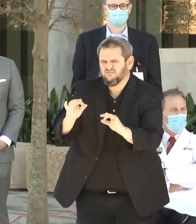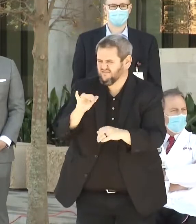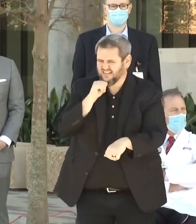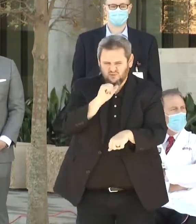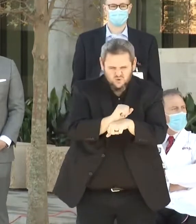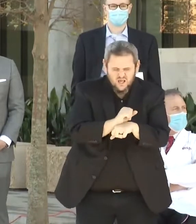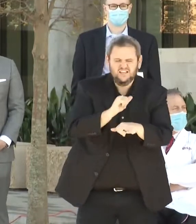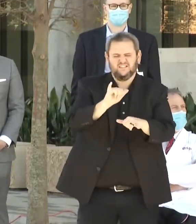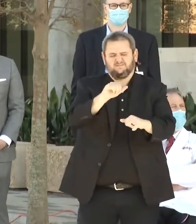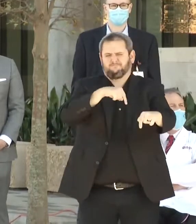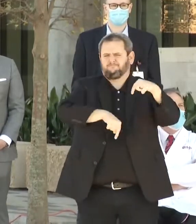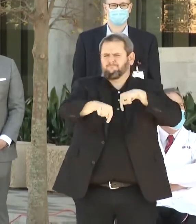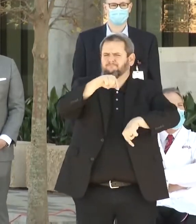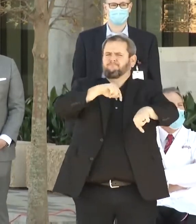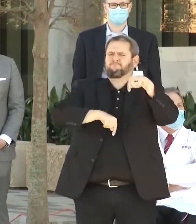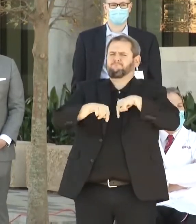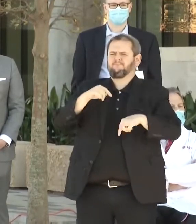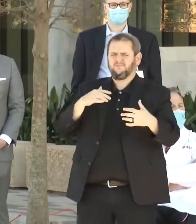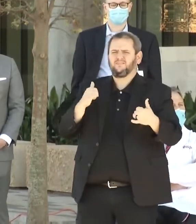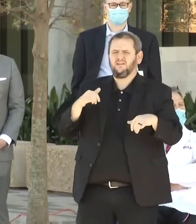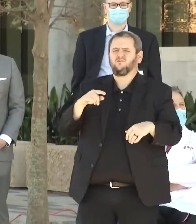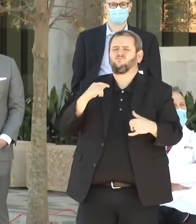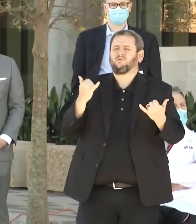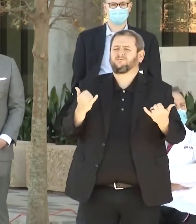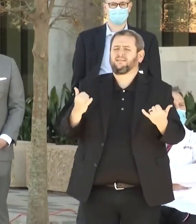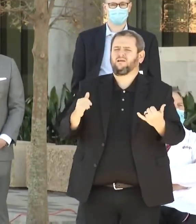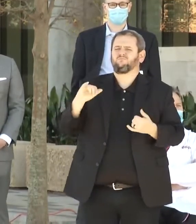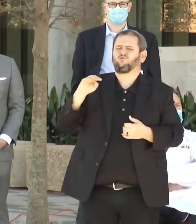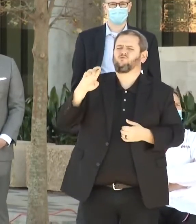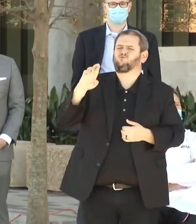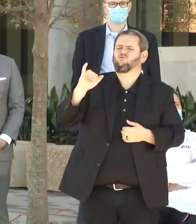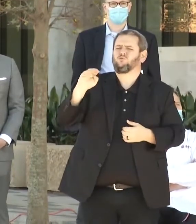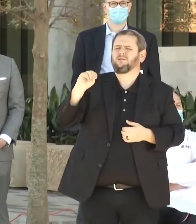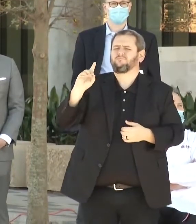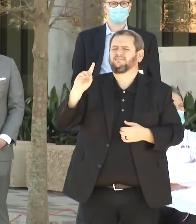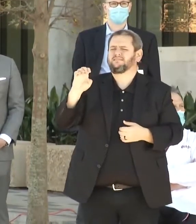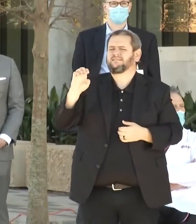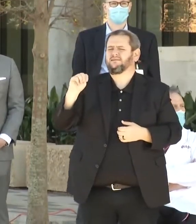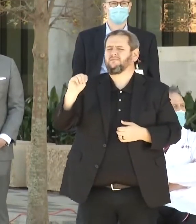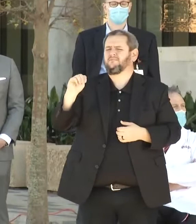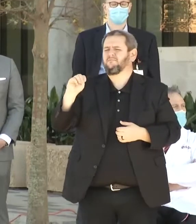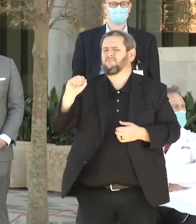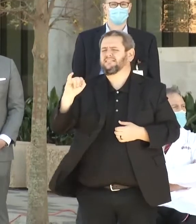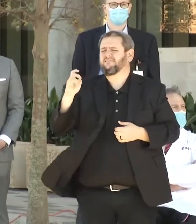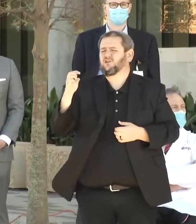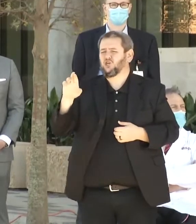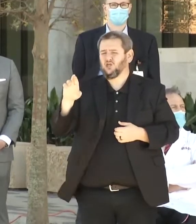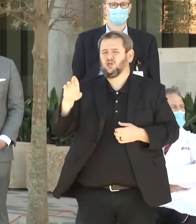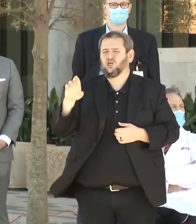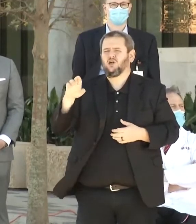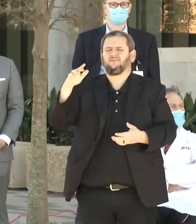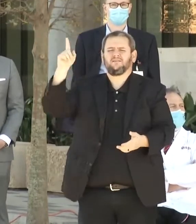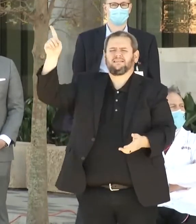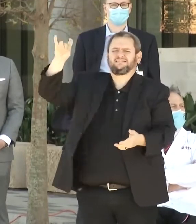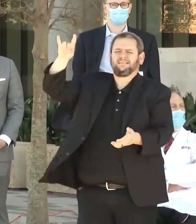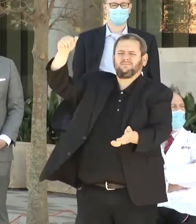Currently, remdesivir is approved by the FDA and is most effective early in the disease